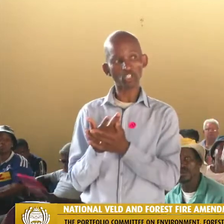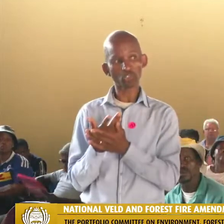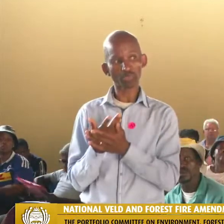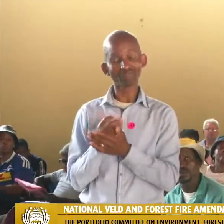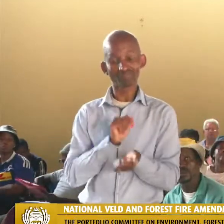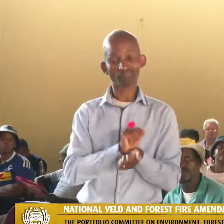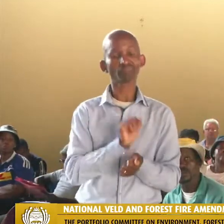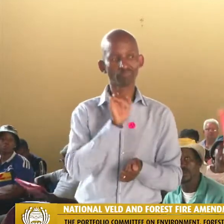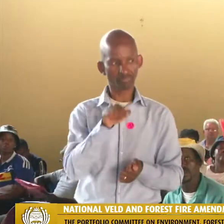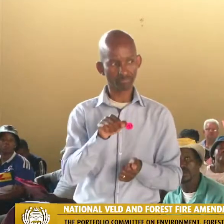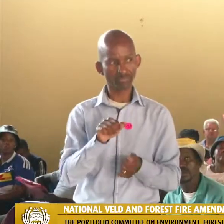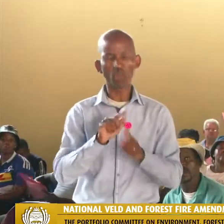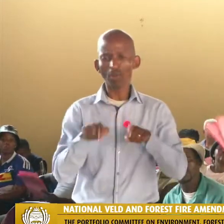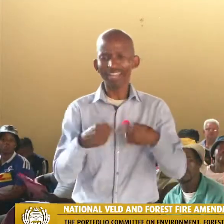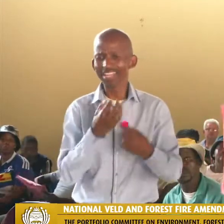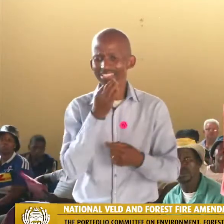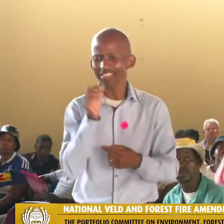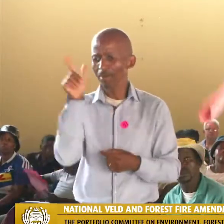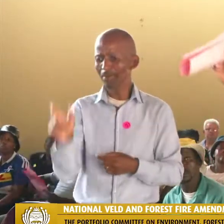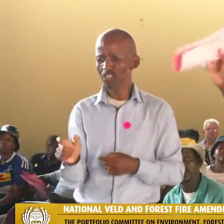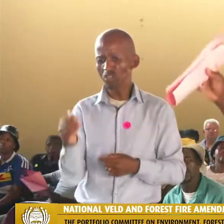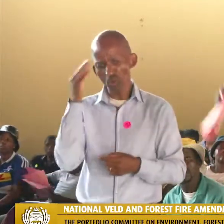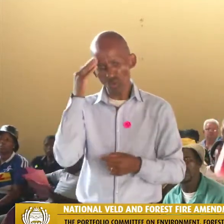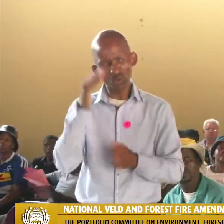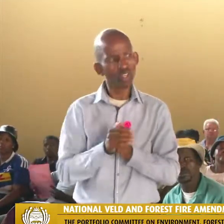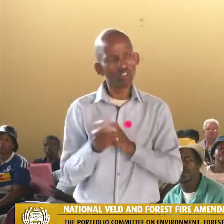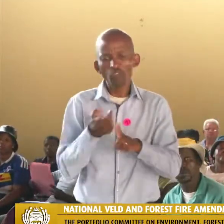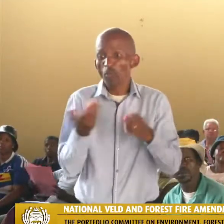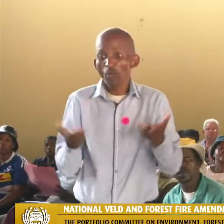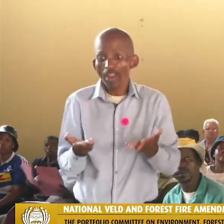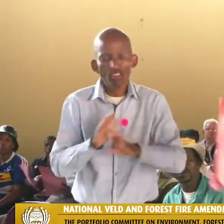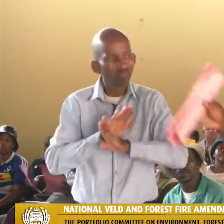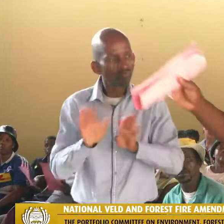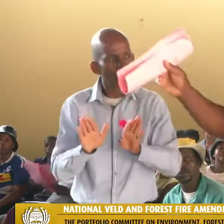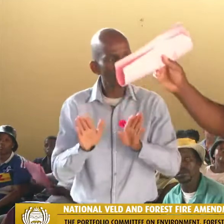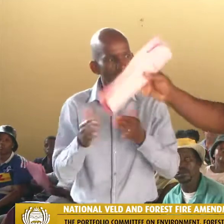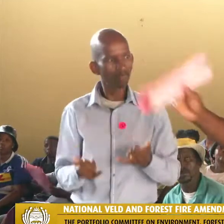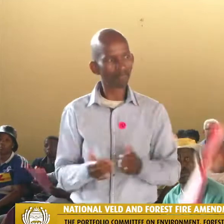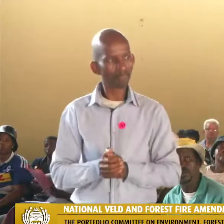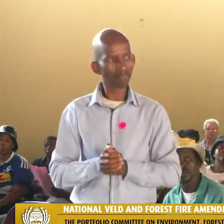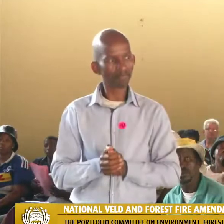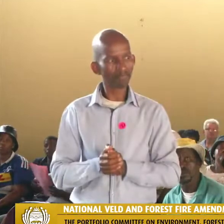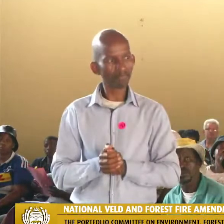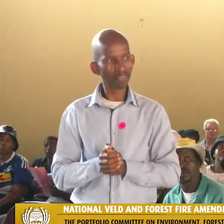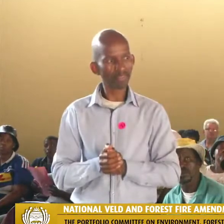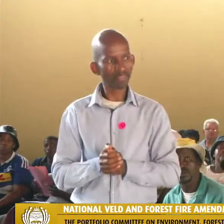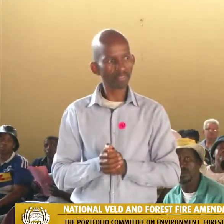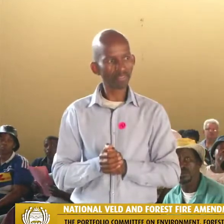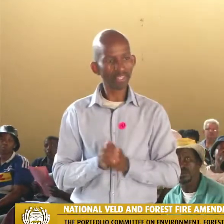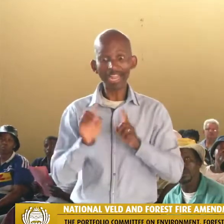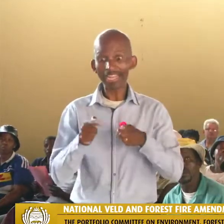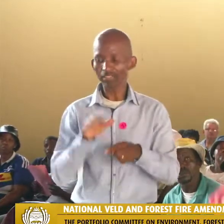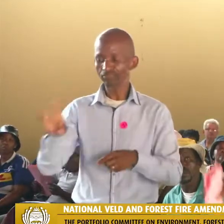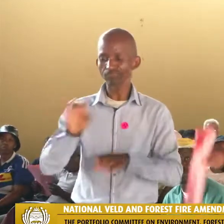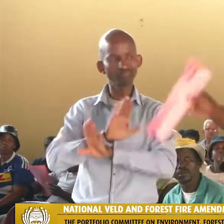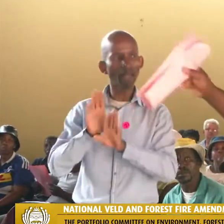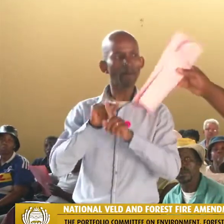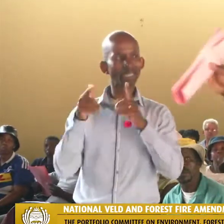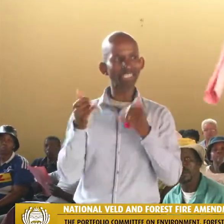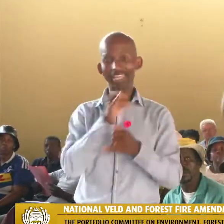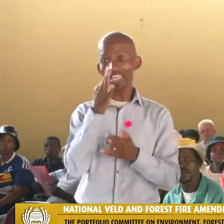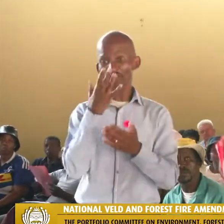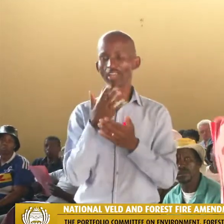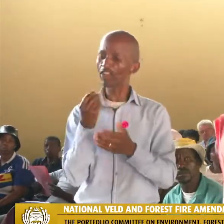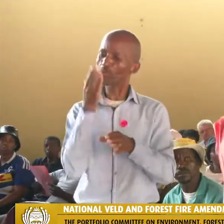ukohlwayeka. Asizuthi umuntu ndingamazi ba uvelaphi ubhekaphi ndixambulisane naye anaba ngumntu onjani. Kodwa if